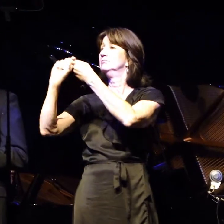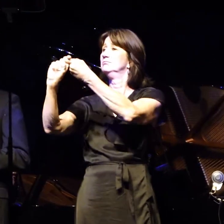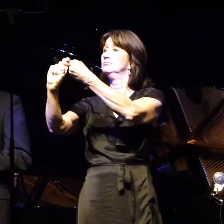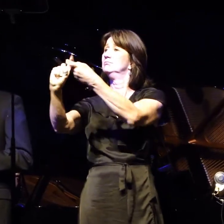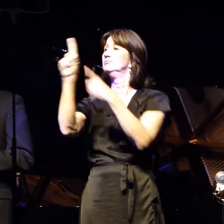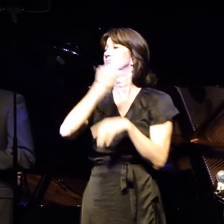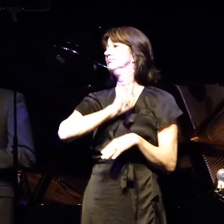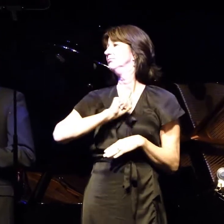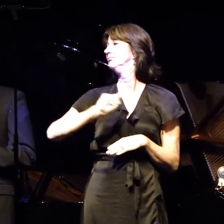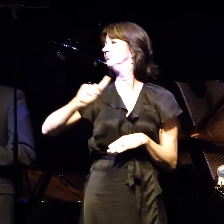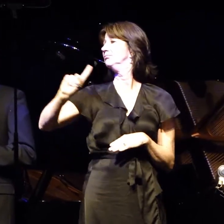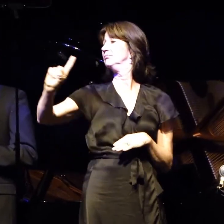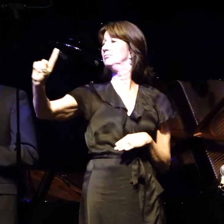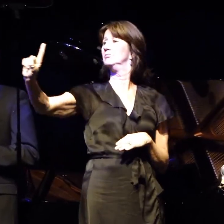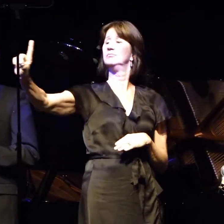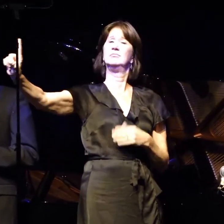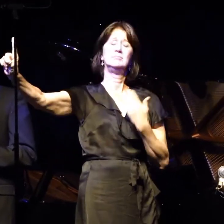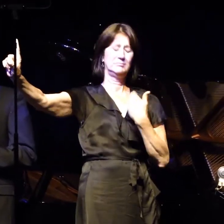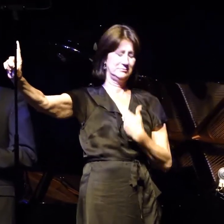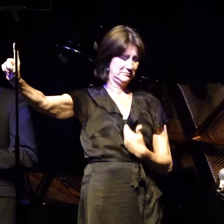they're acting strange,